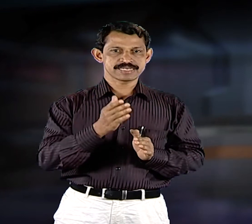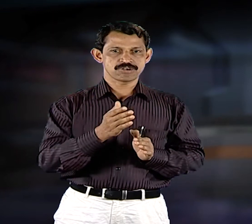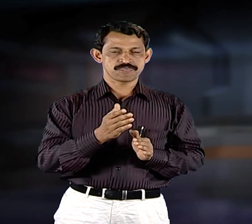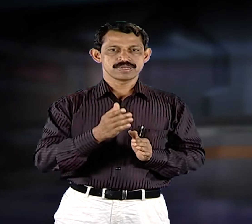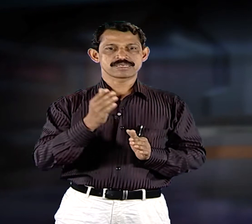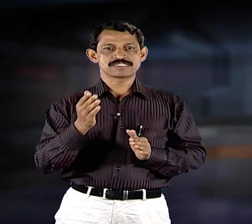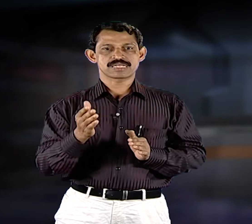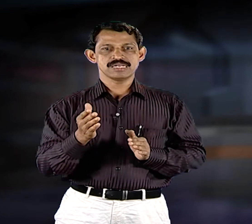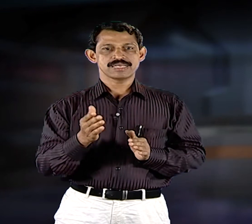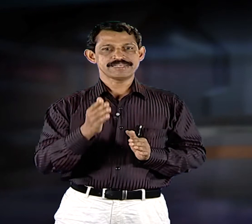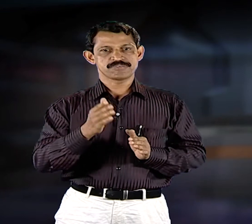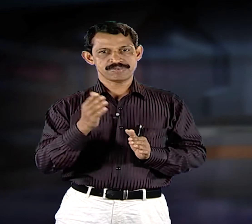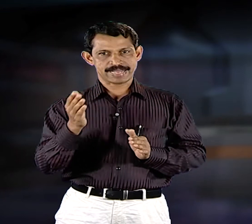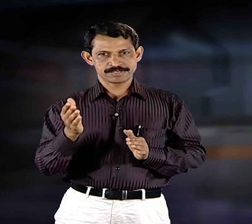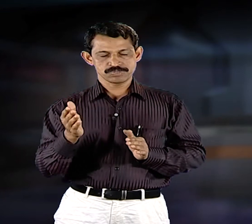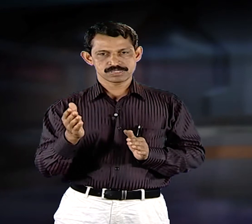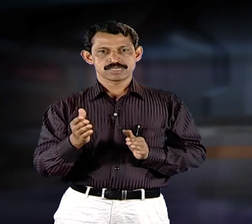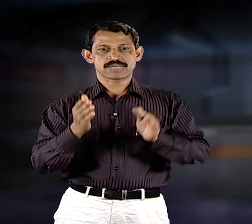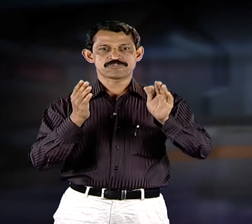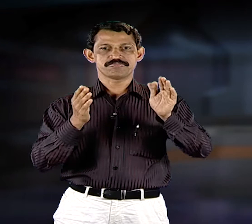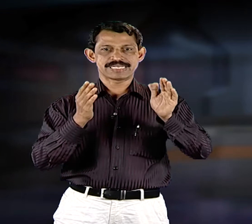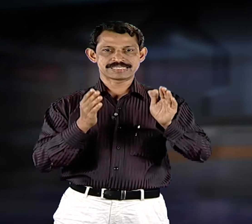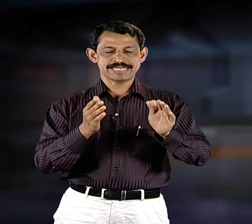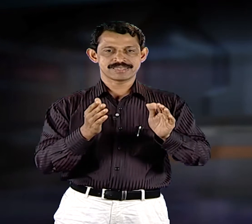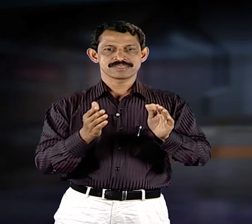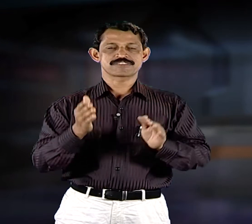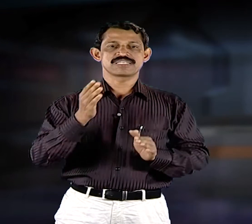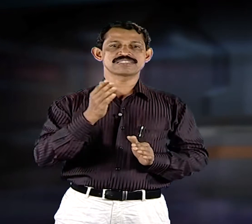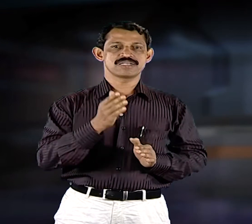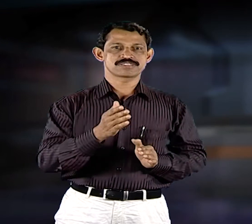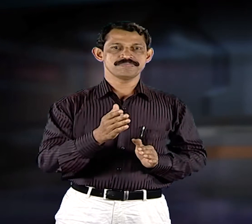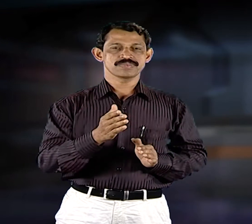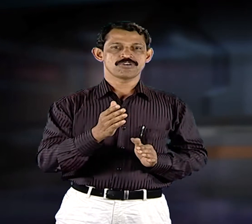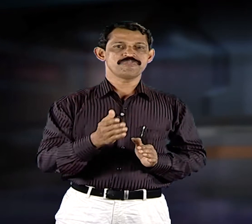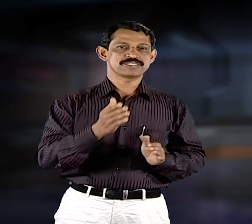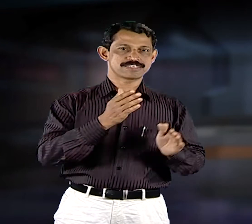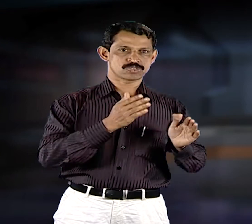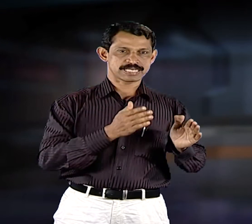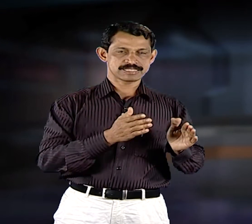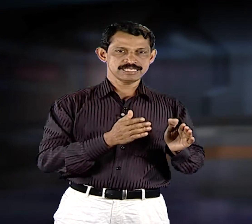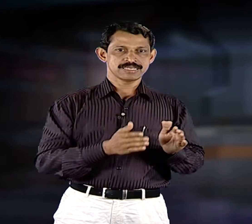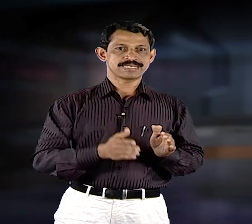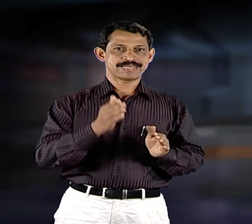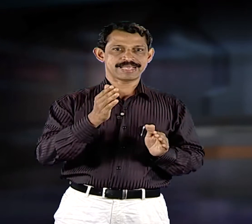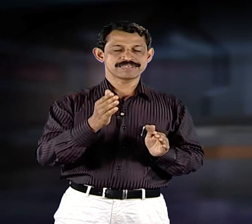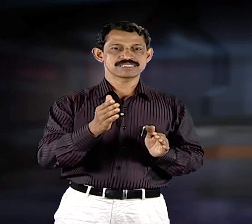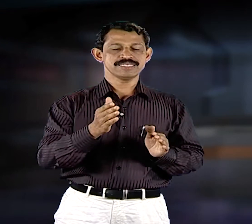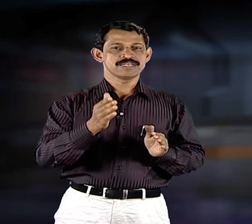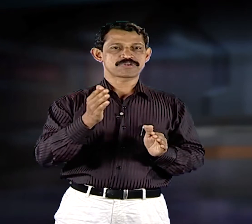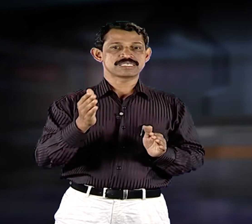of cultural and human values that would maintain the traditionalism of Indian society and enhance the